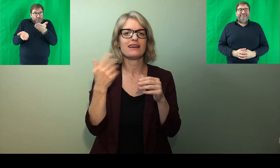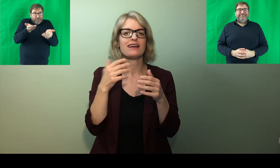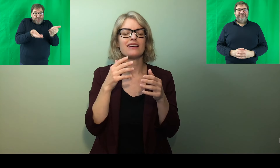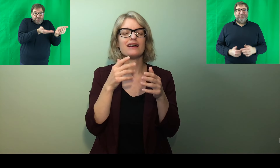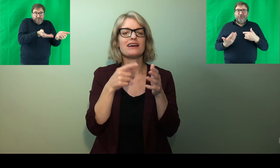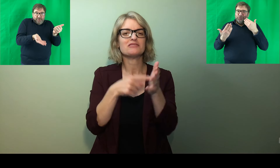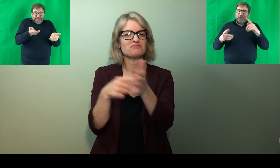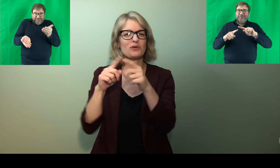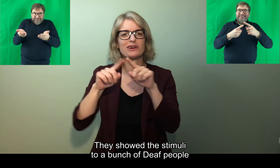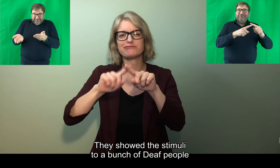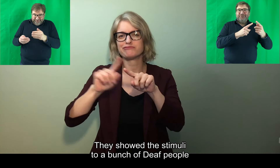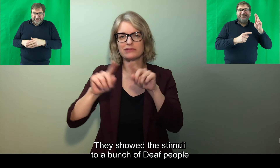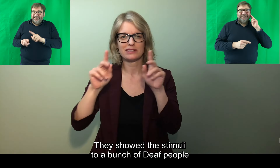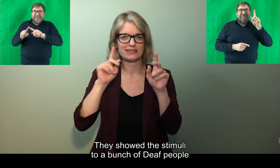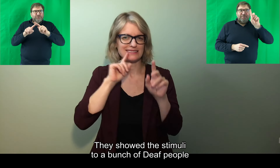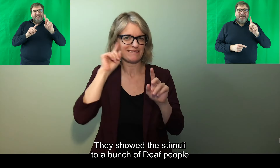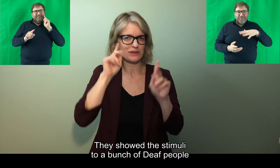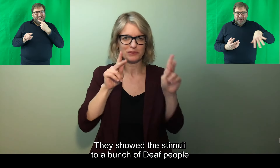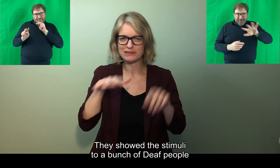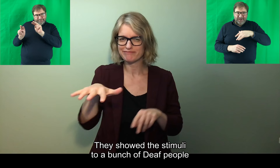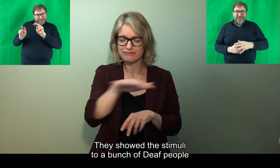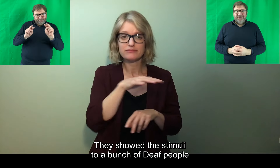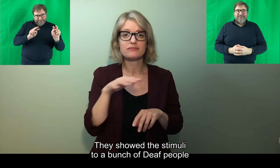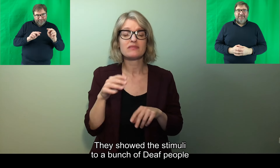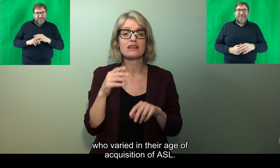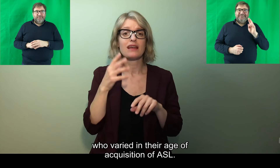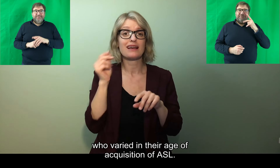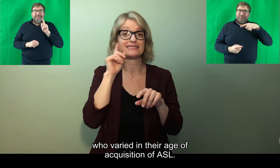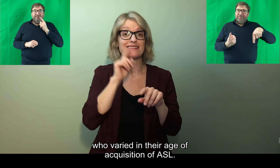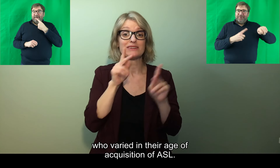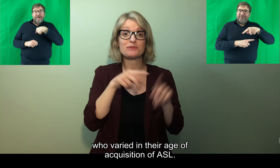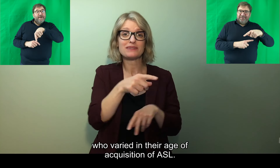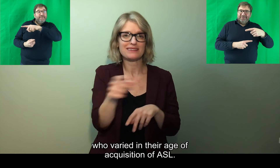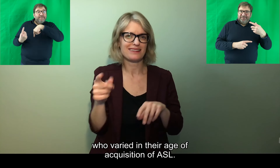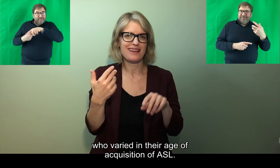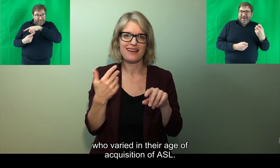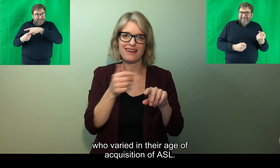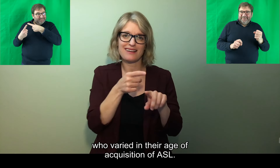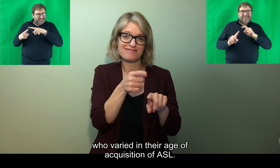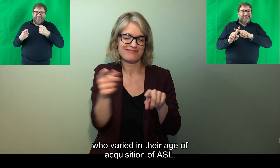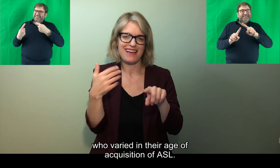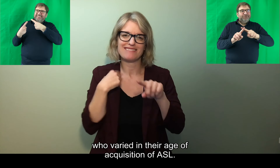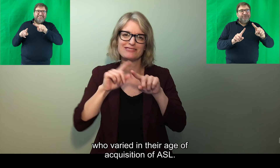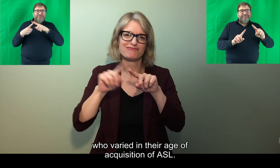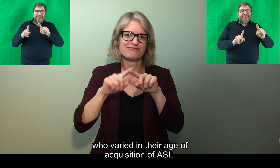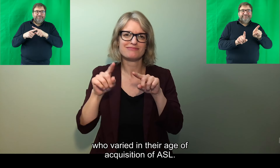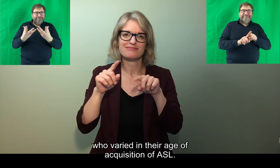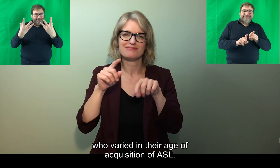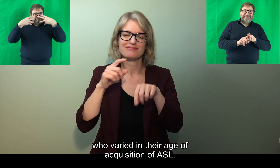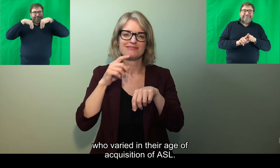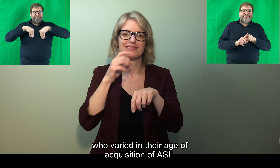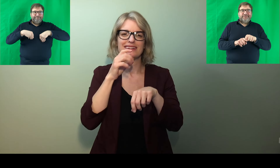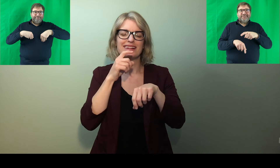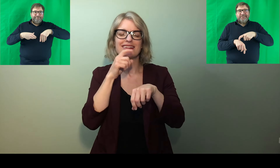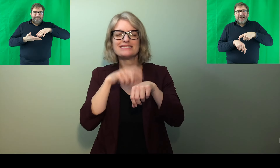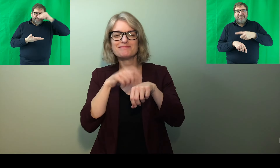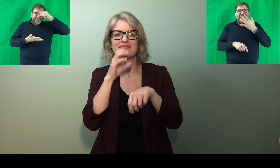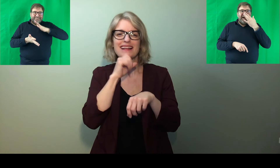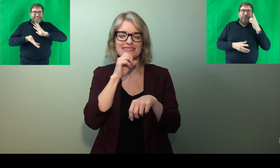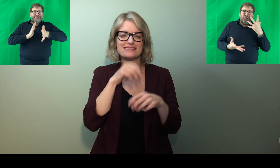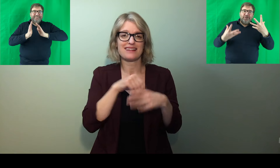comparison. They showed the stimuli to a bunch of deaf people who varied in their age of acquisition of ASL.